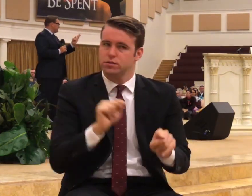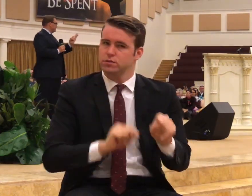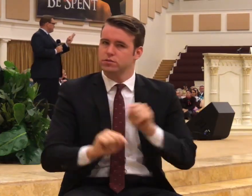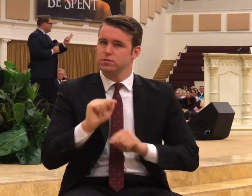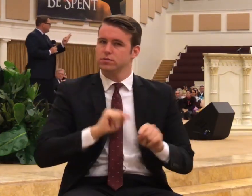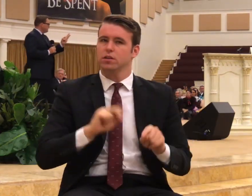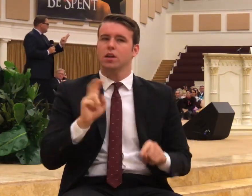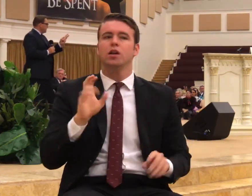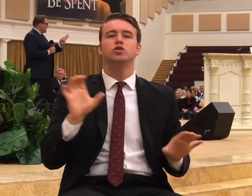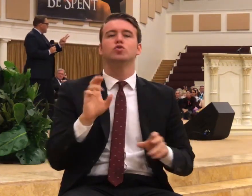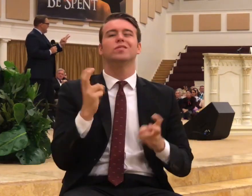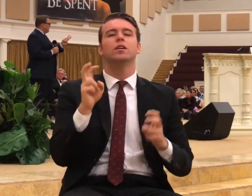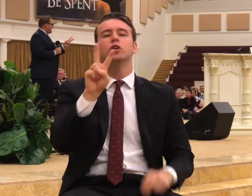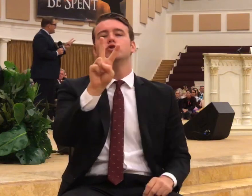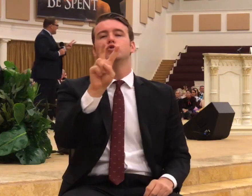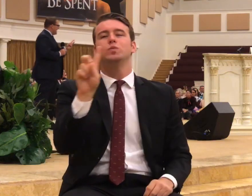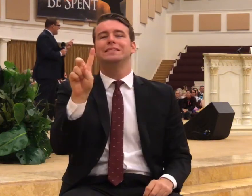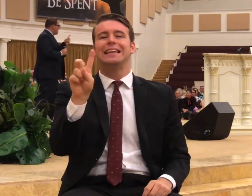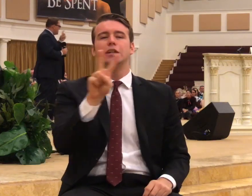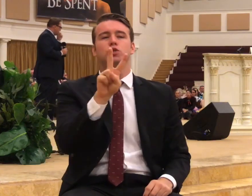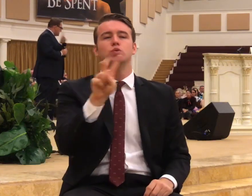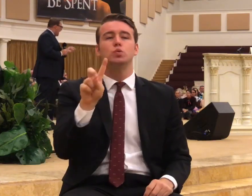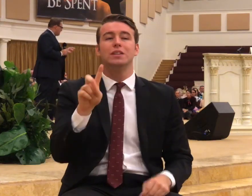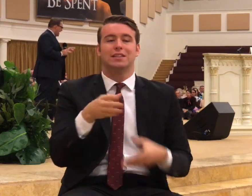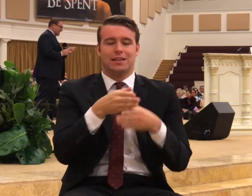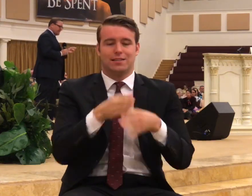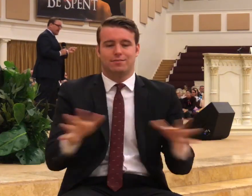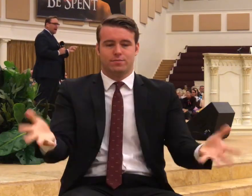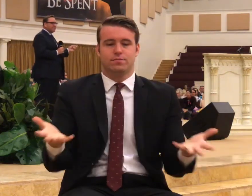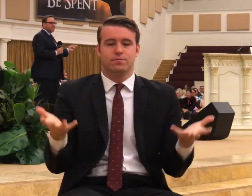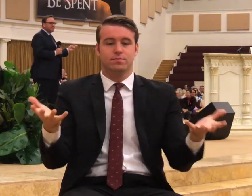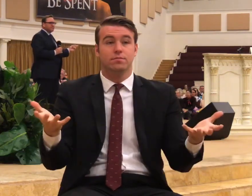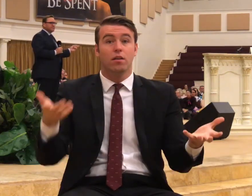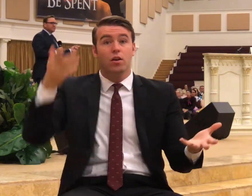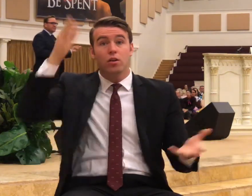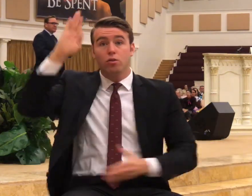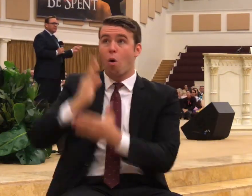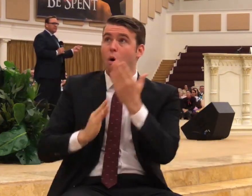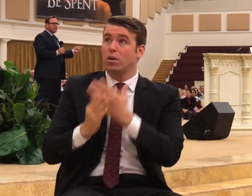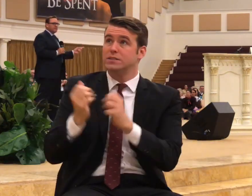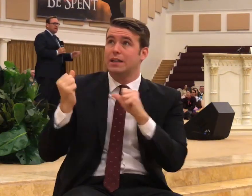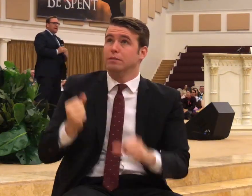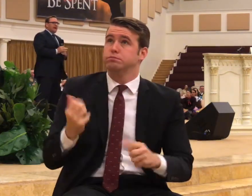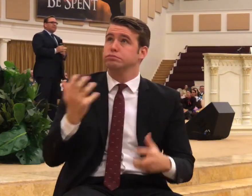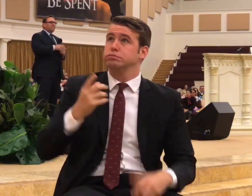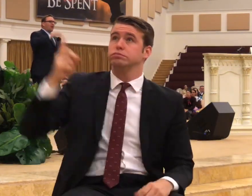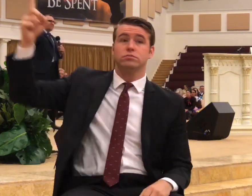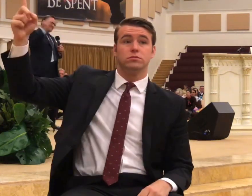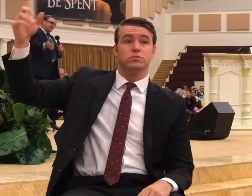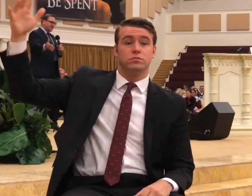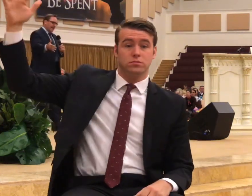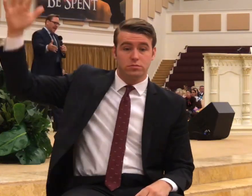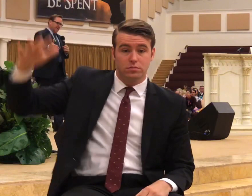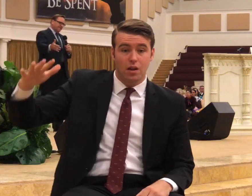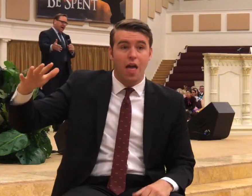dimensions. Everybody say, the sovereign hand of God and the